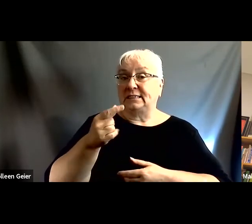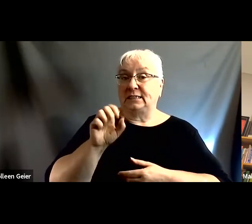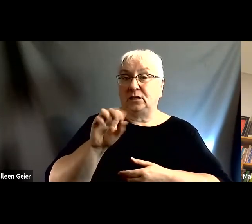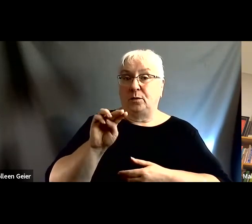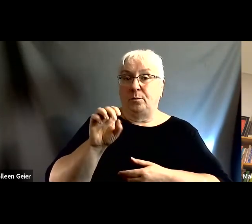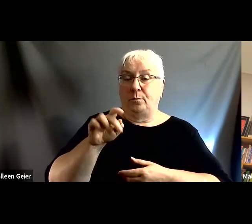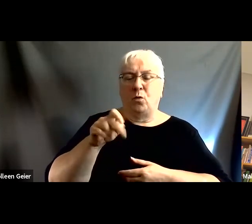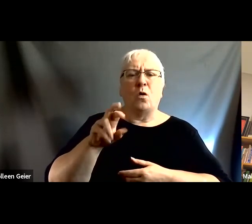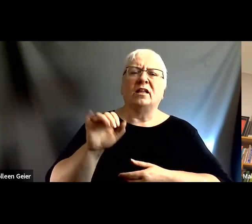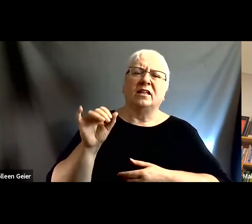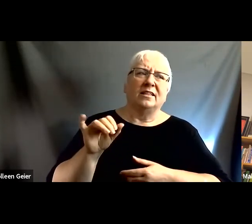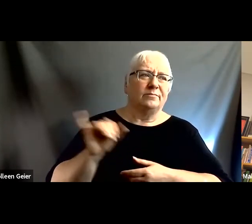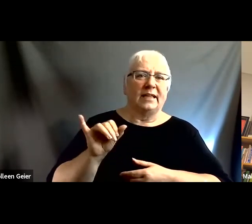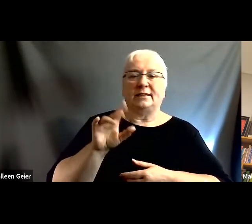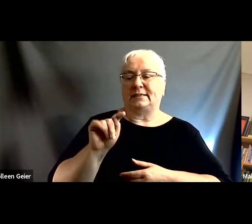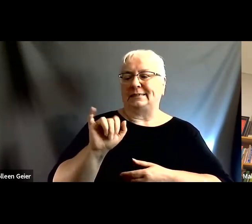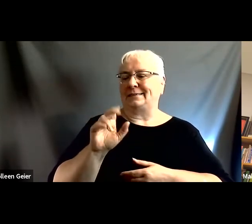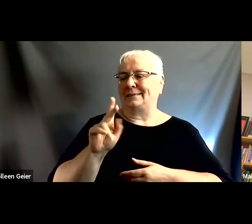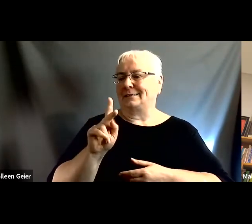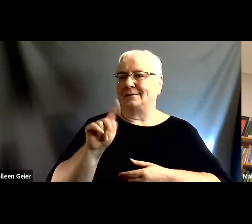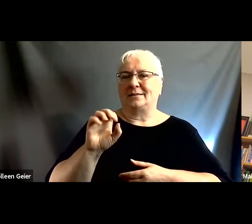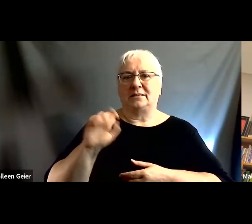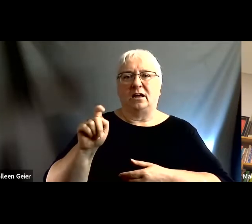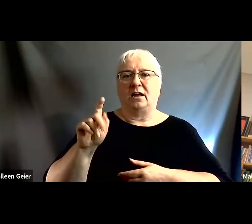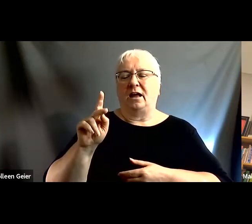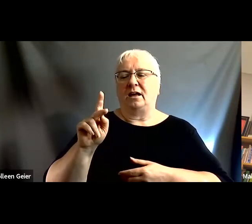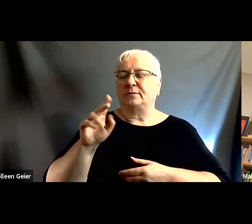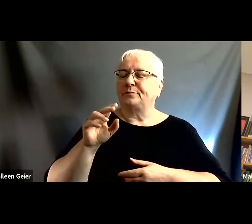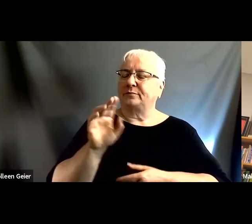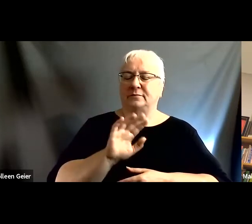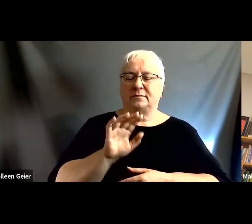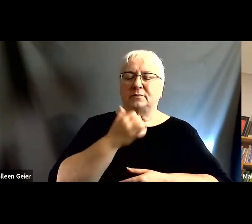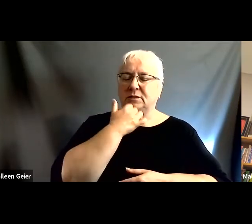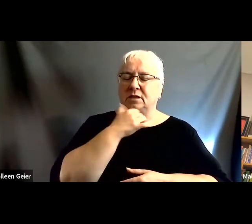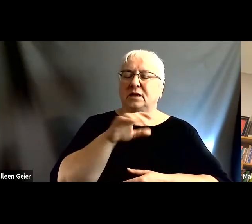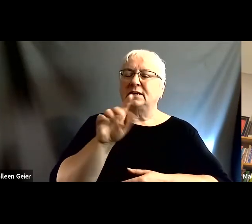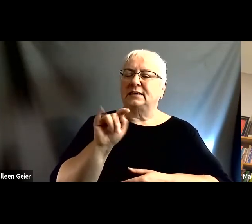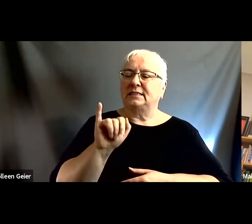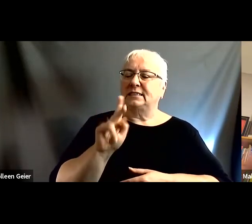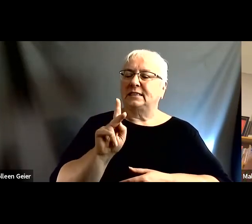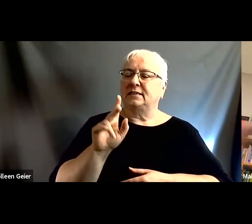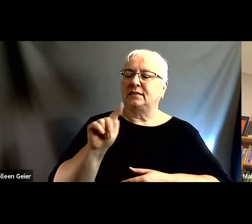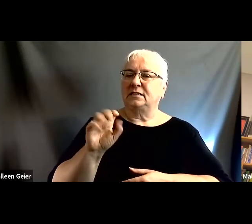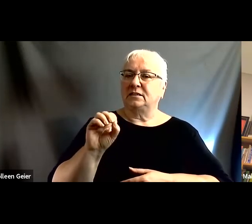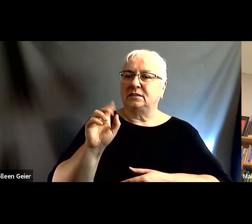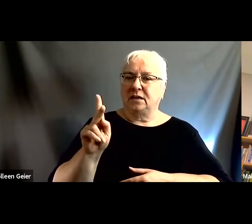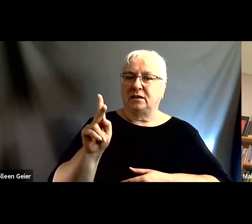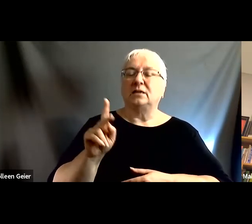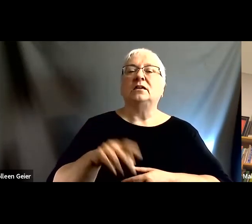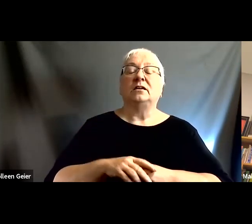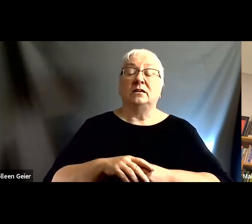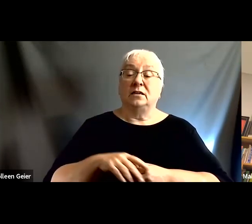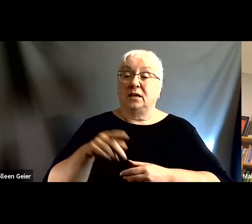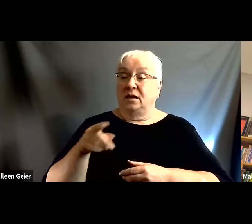are really giving a lot of content, and I think they need to change some of the